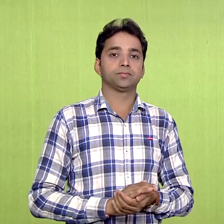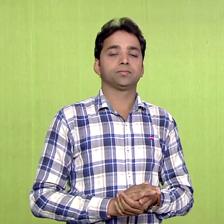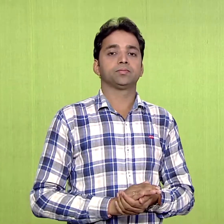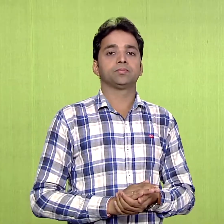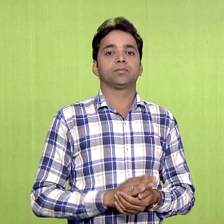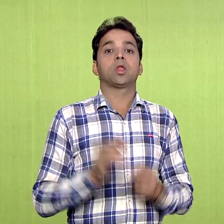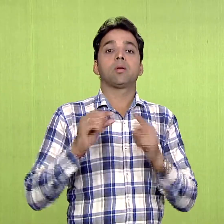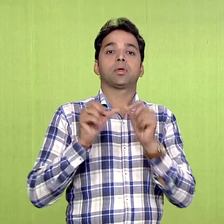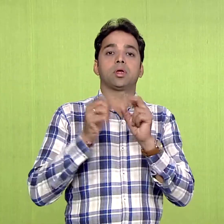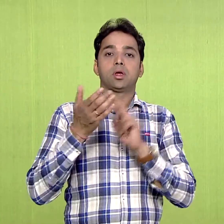Pandyas,